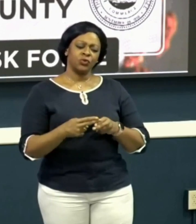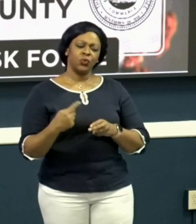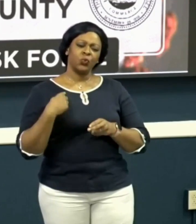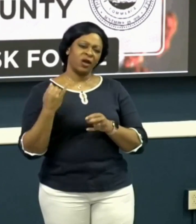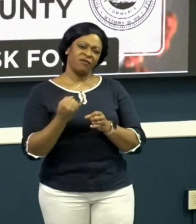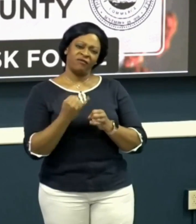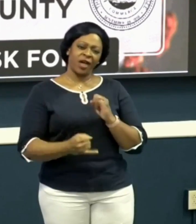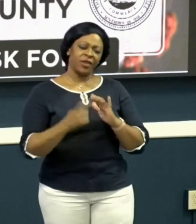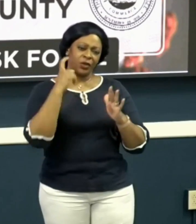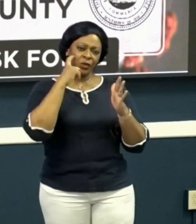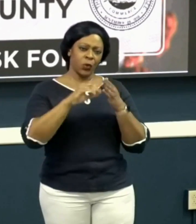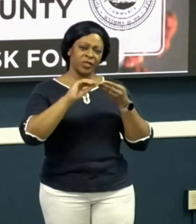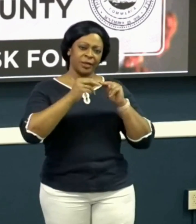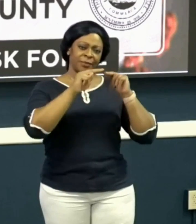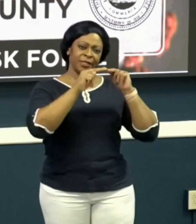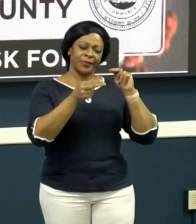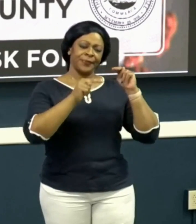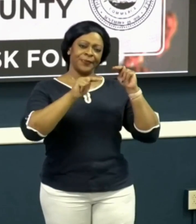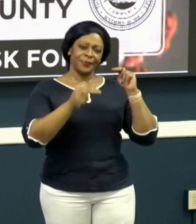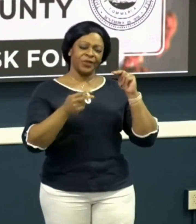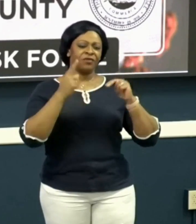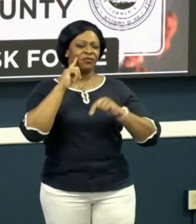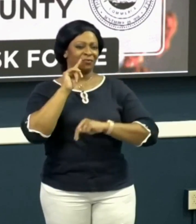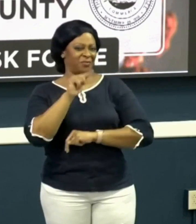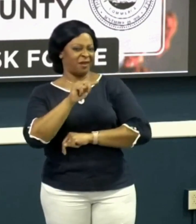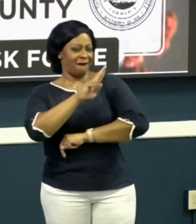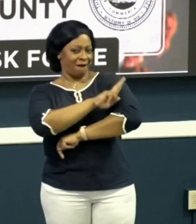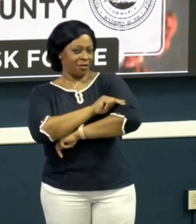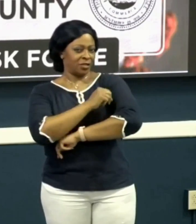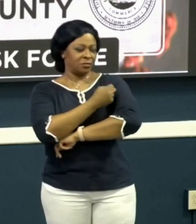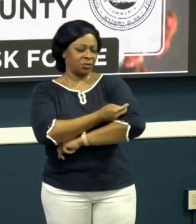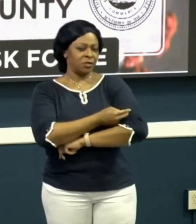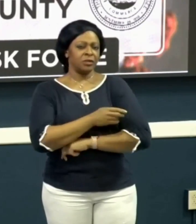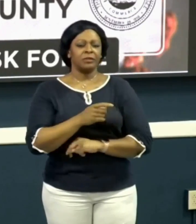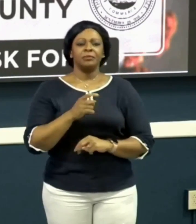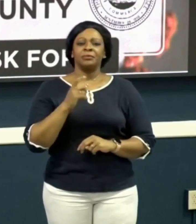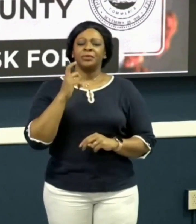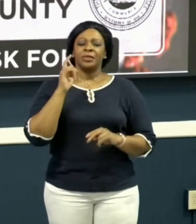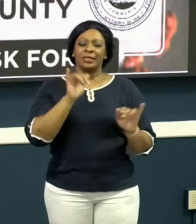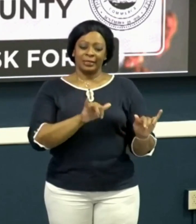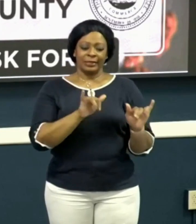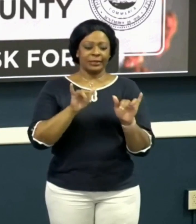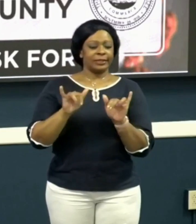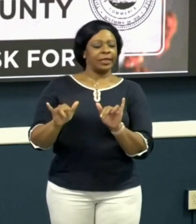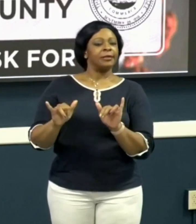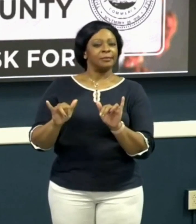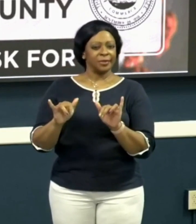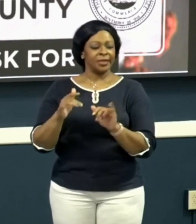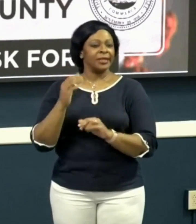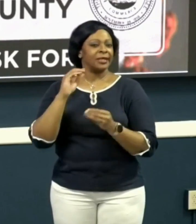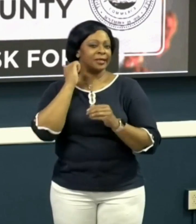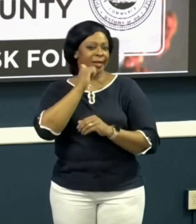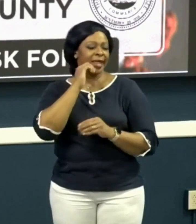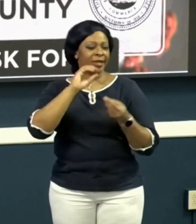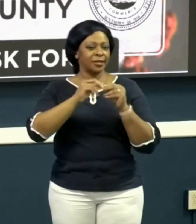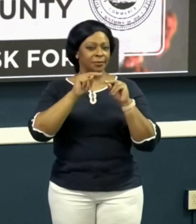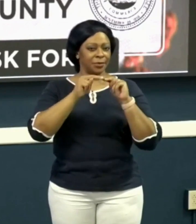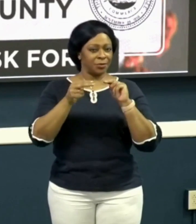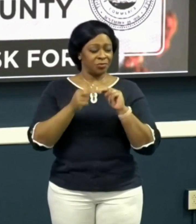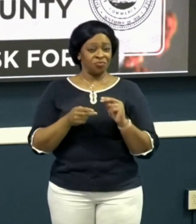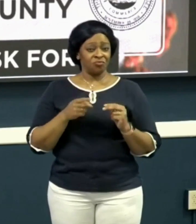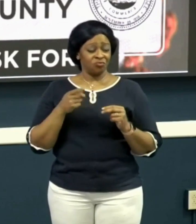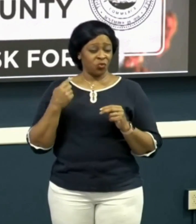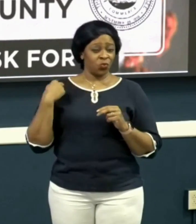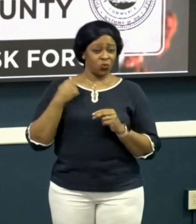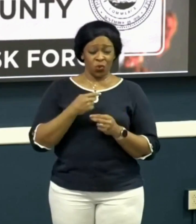finally seeing downward trends for hospitalizations, and we've also seen the same for daily cases. Is it safe to say that